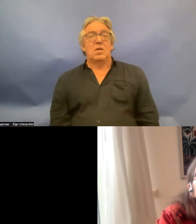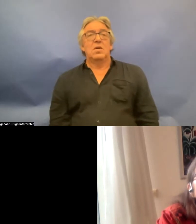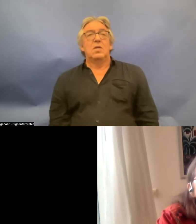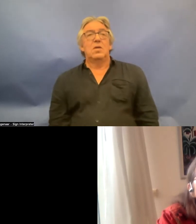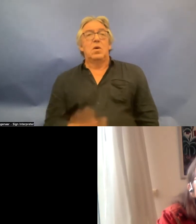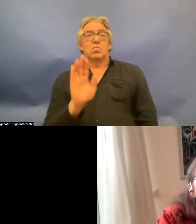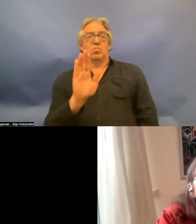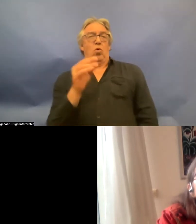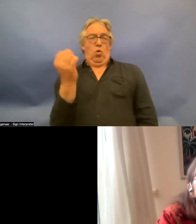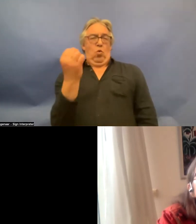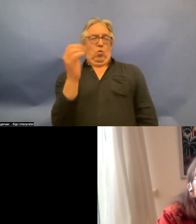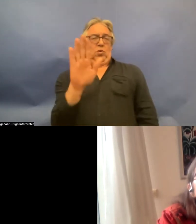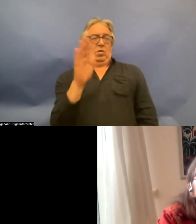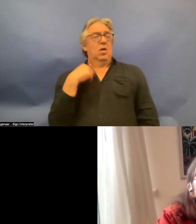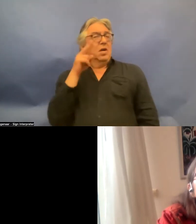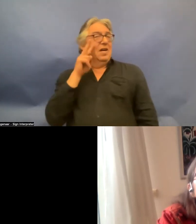Okay, thank you.